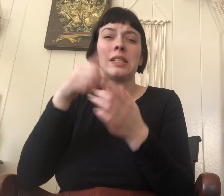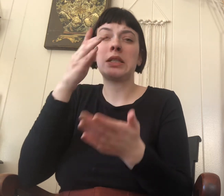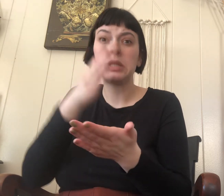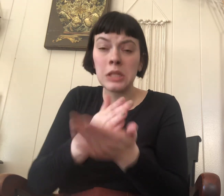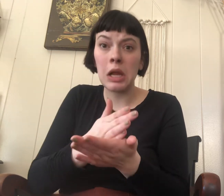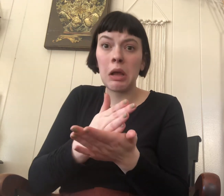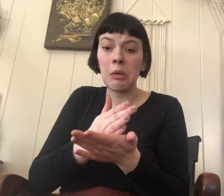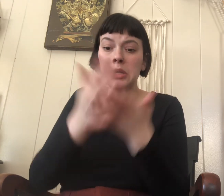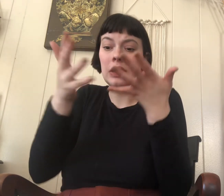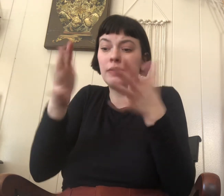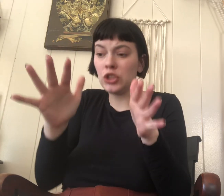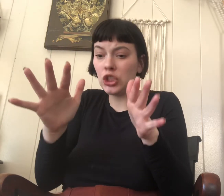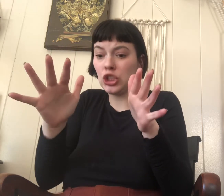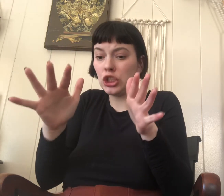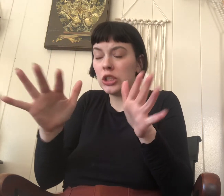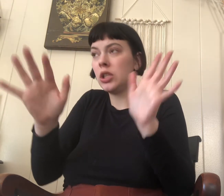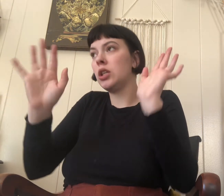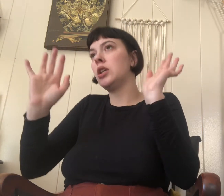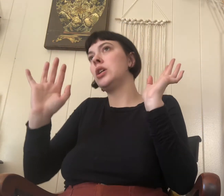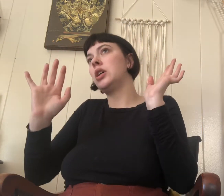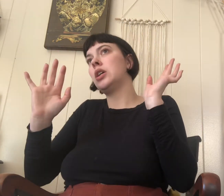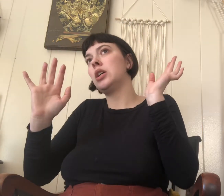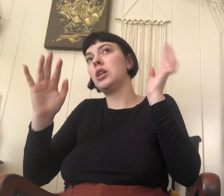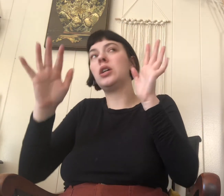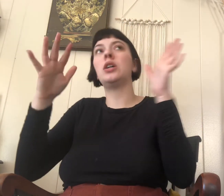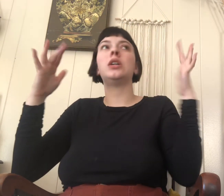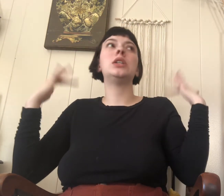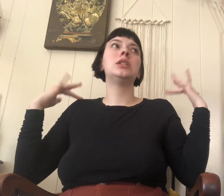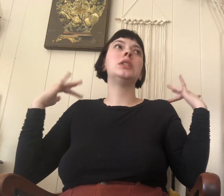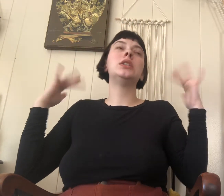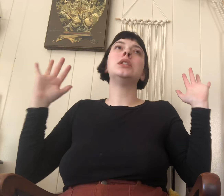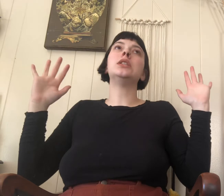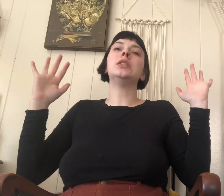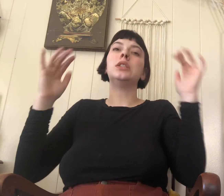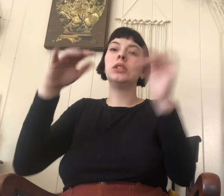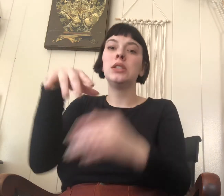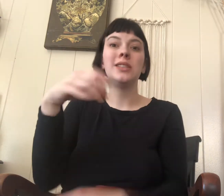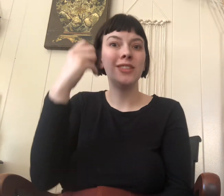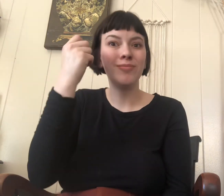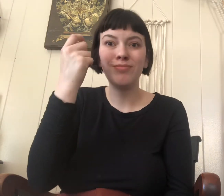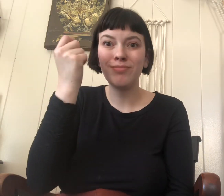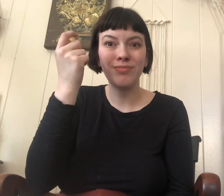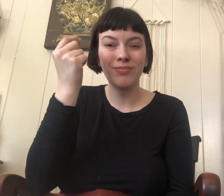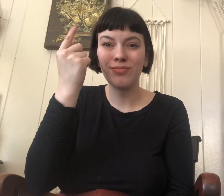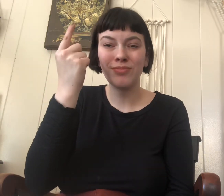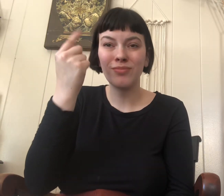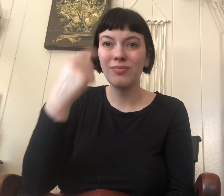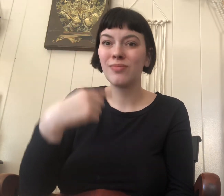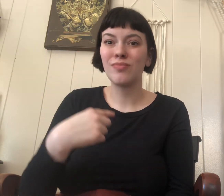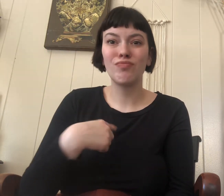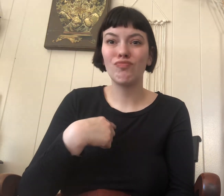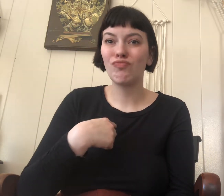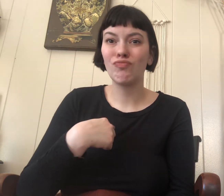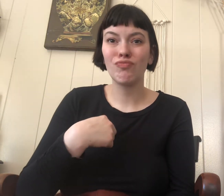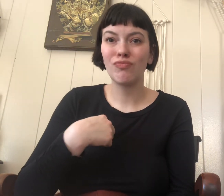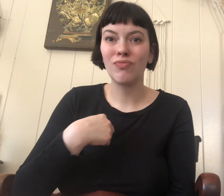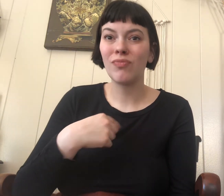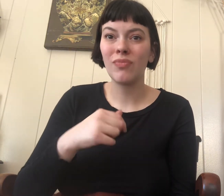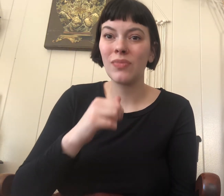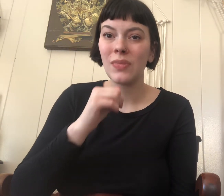that was my biggest problem throughout the entire thing. I got myself in trouble a lot of times not knowing when